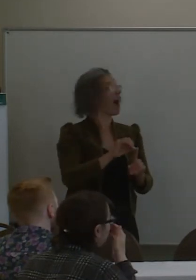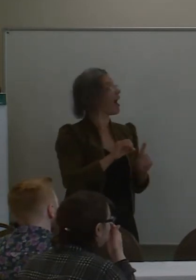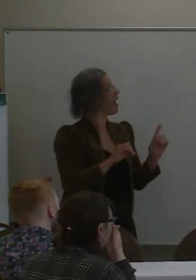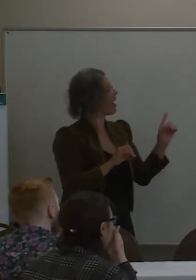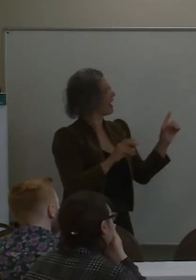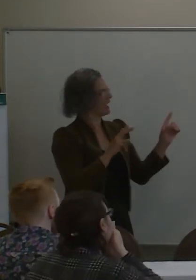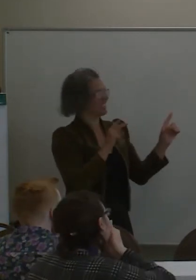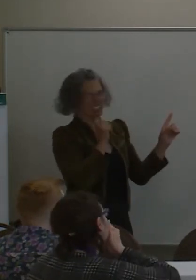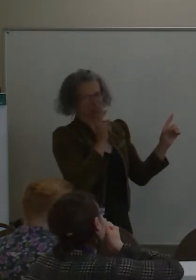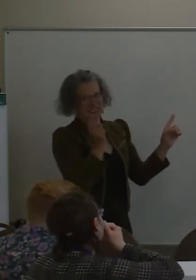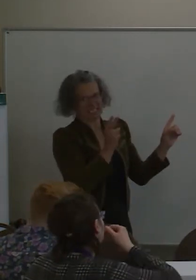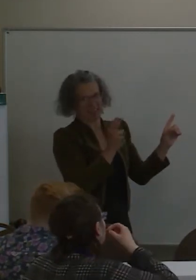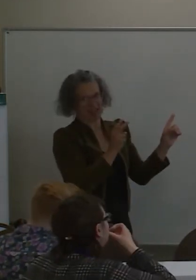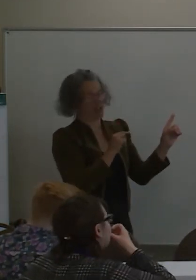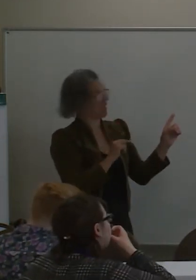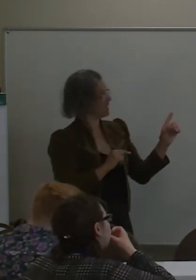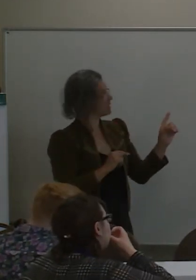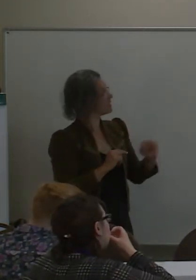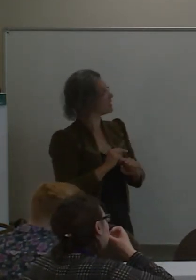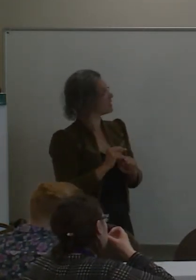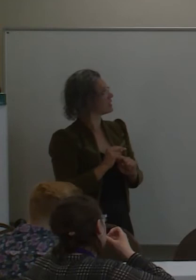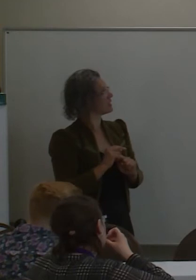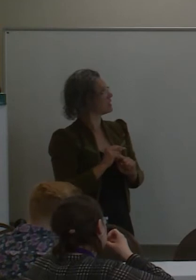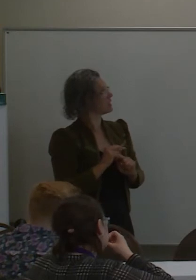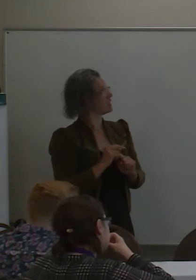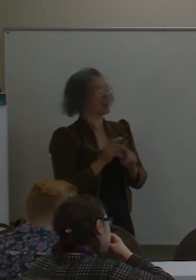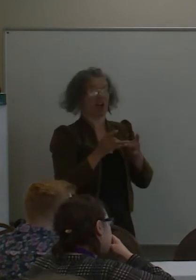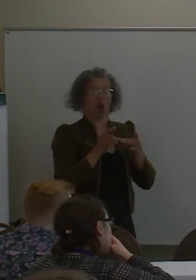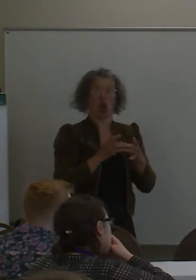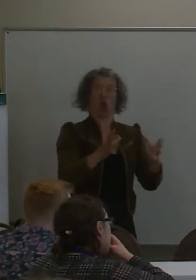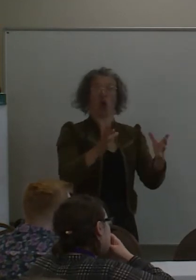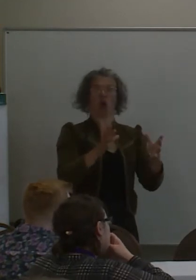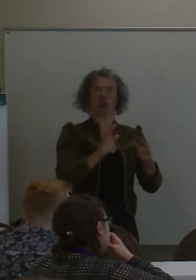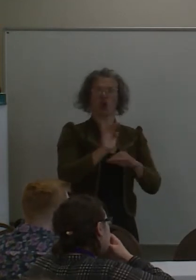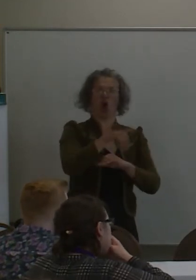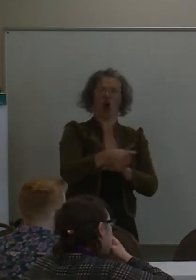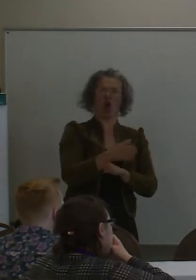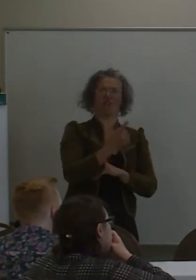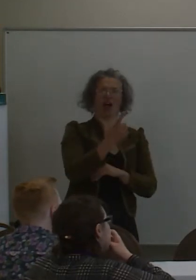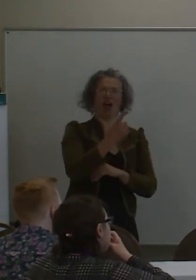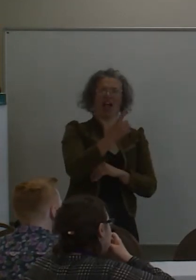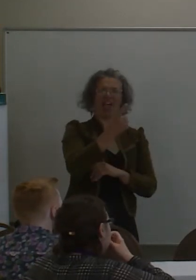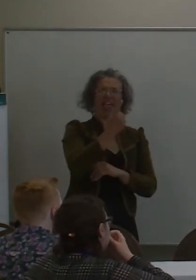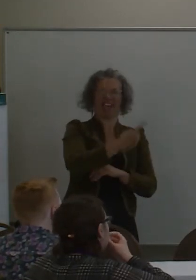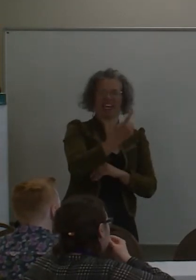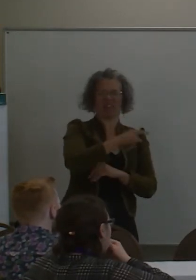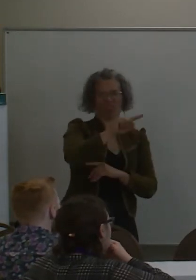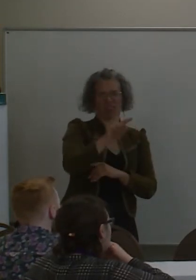could see that, we're looking at since we launched over 11,000 page views. So it's not